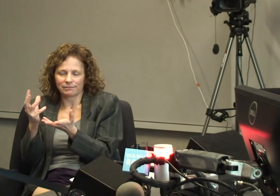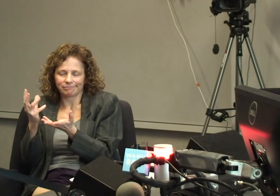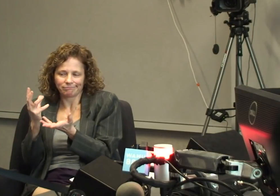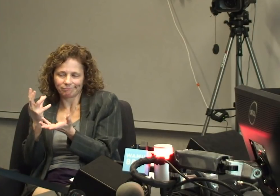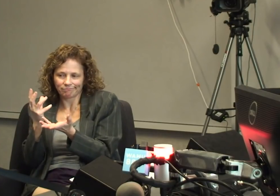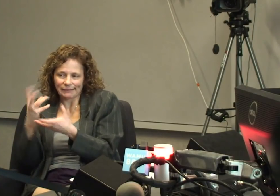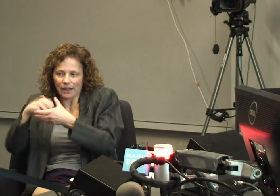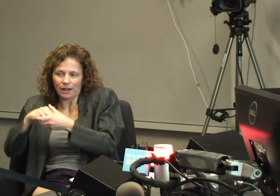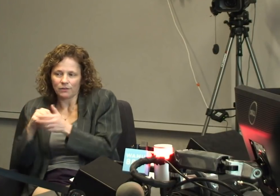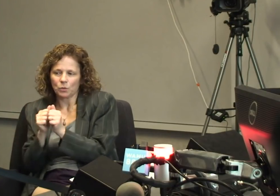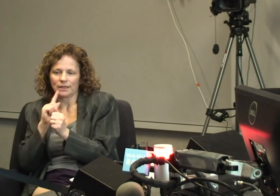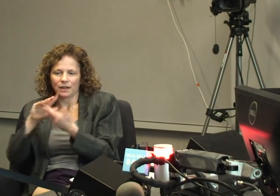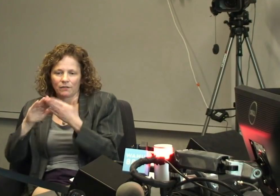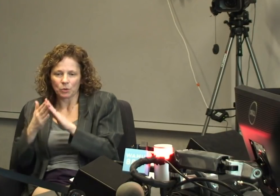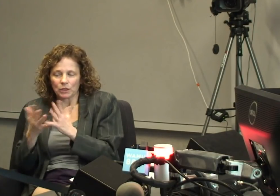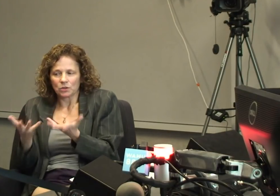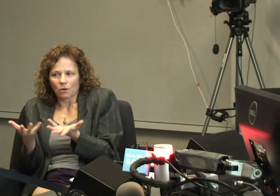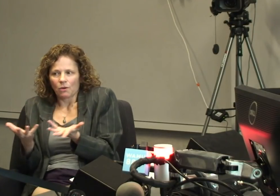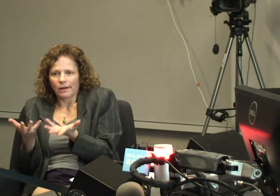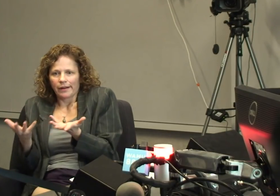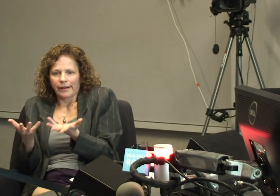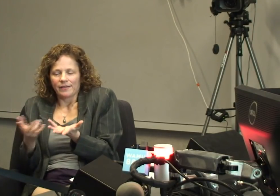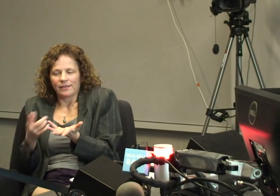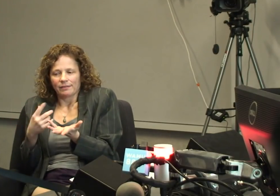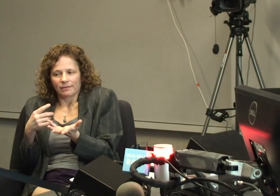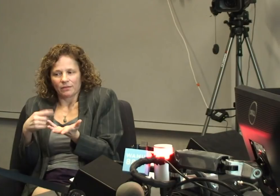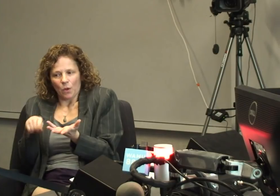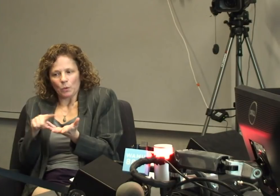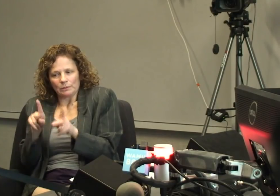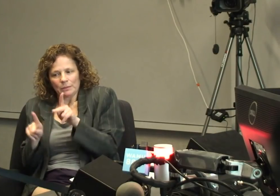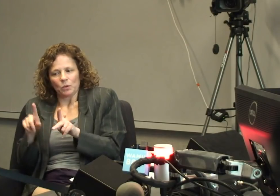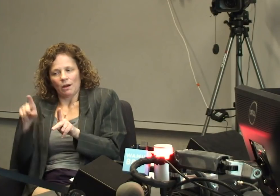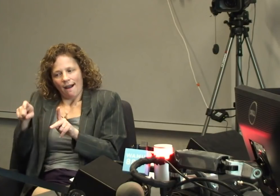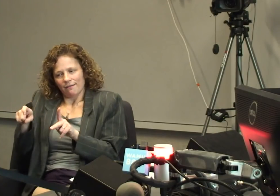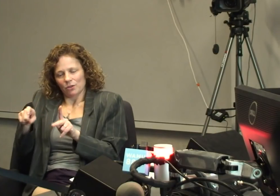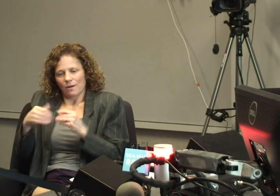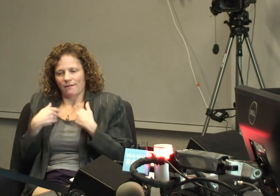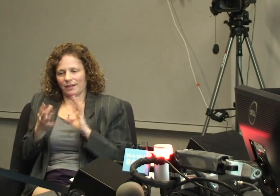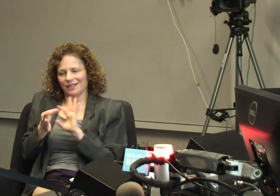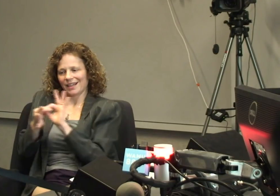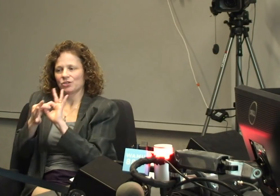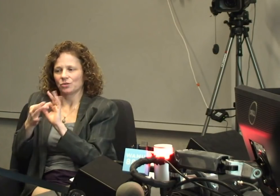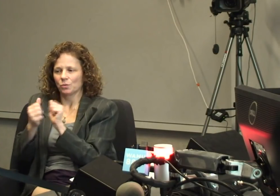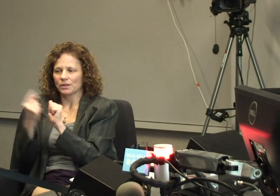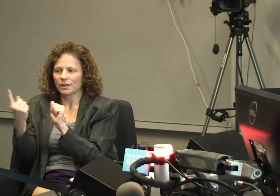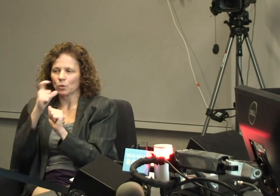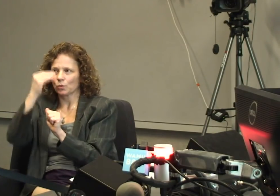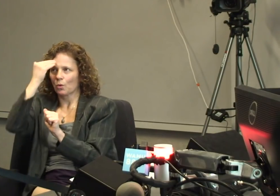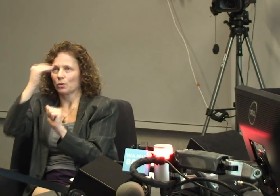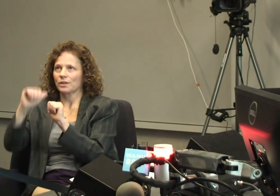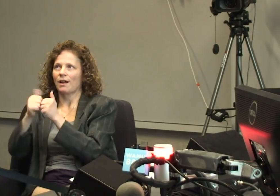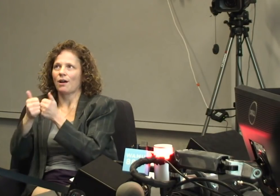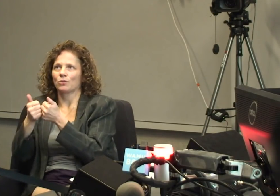assessors of interpreting. They're not involved in the Deaf community. They don't know the sign language. so those individuals have to make sure they have connections with